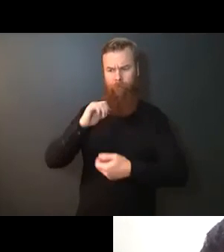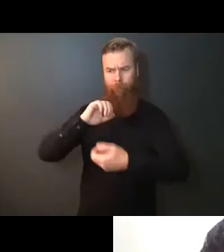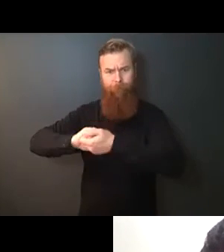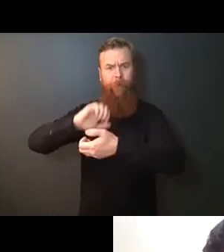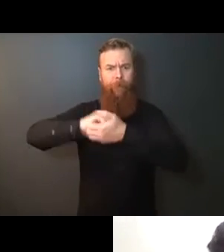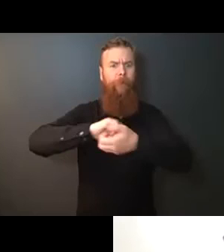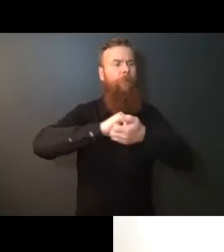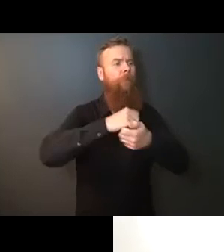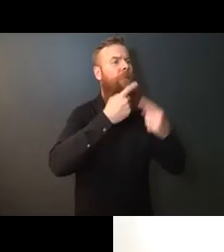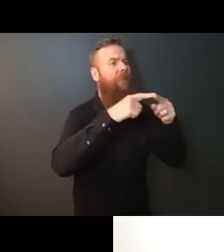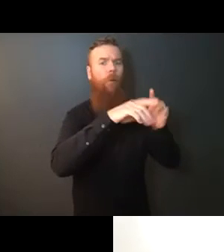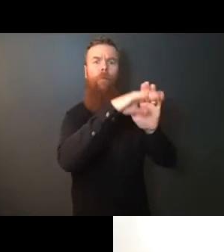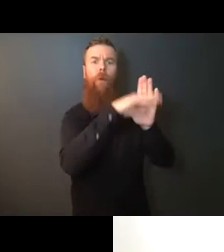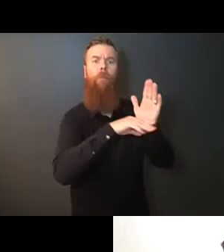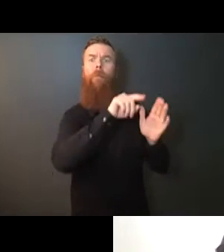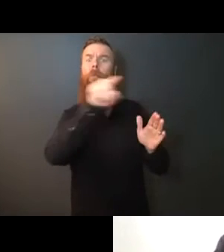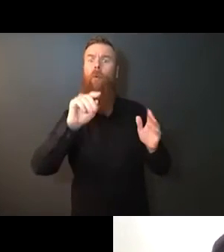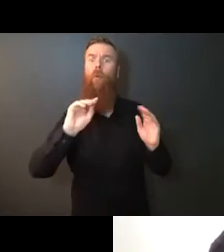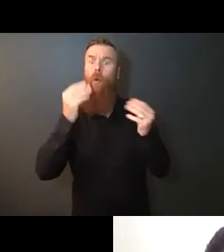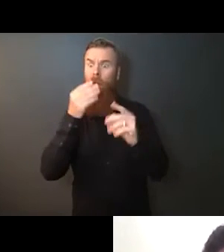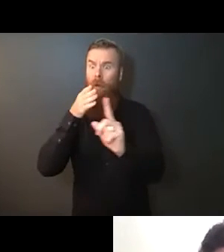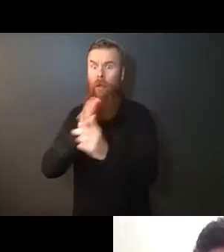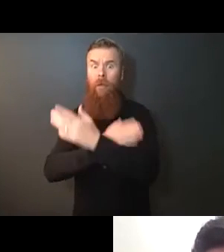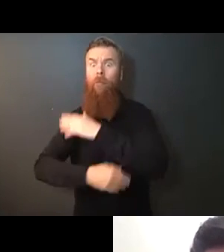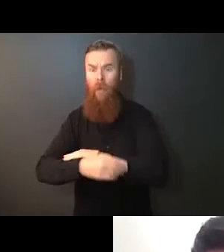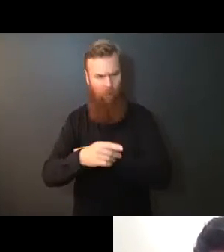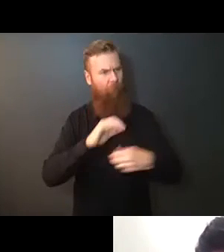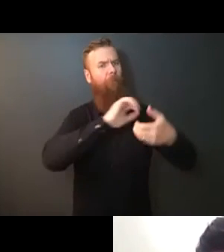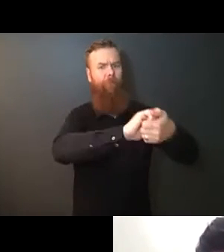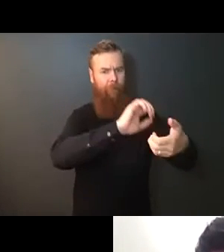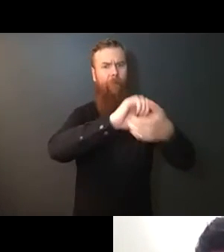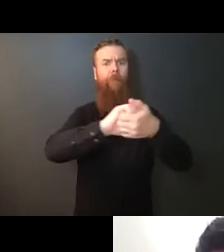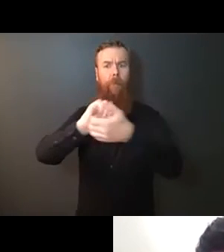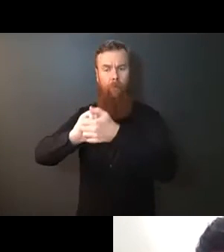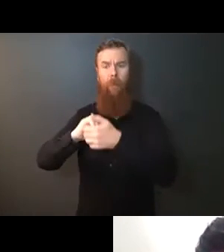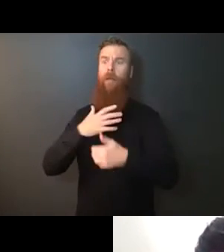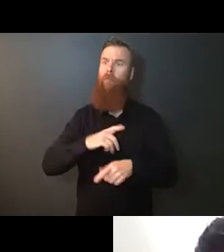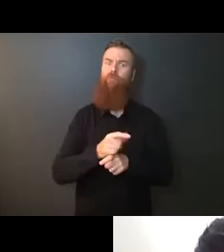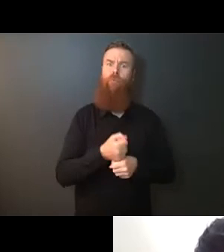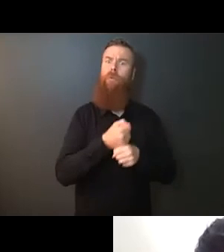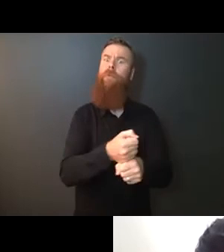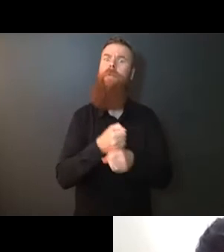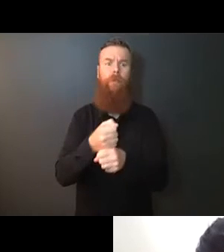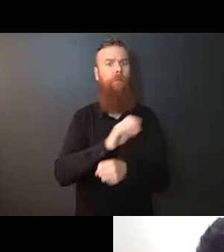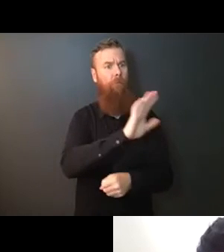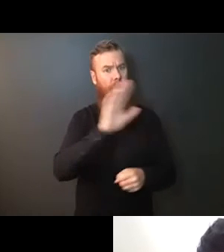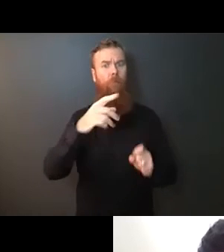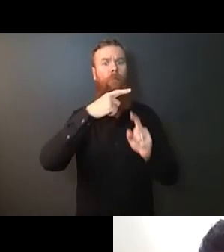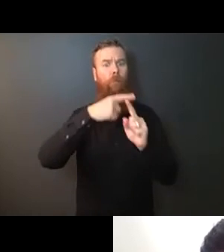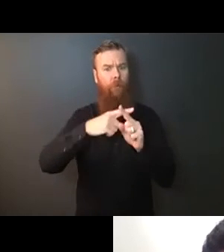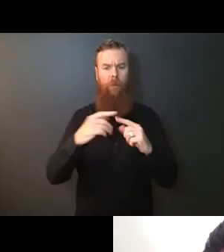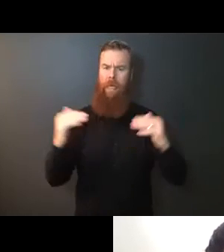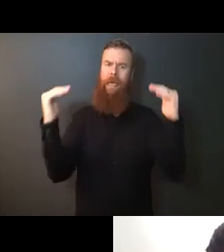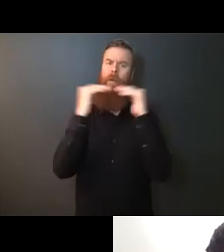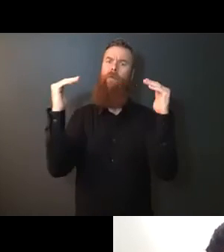disabilities, especially those related to representation and meaningful participation. But the characteristic that this youth